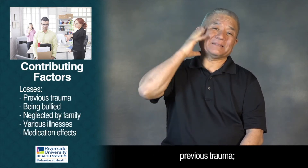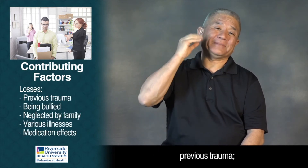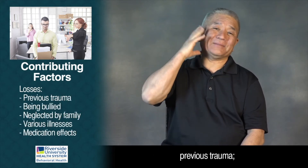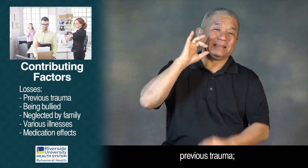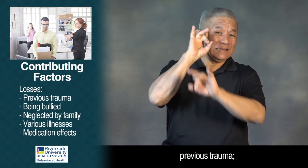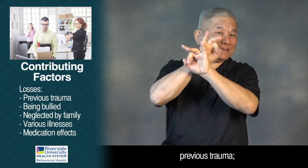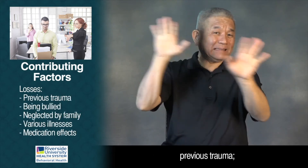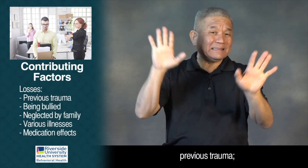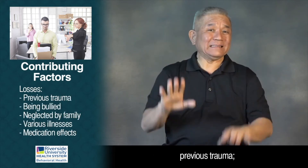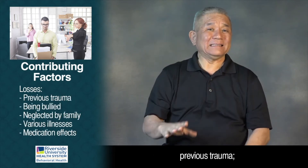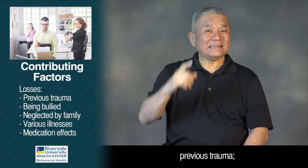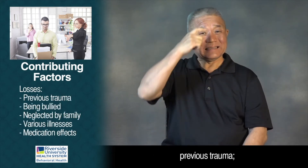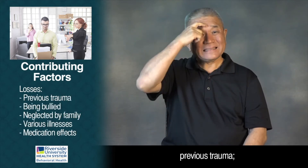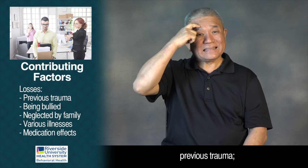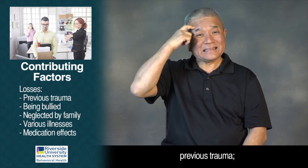previous trauma,